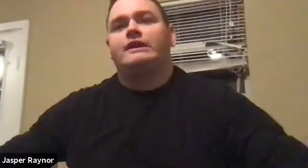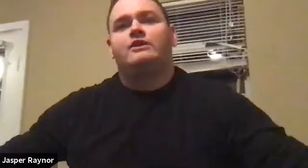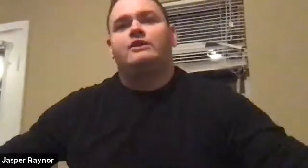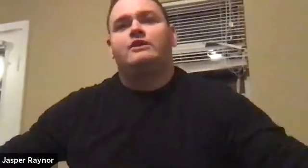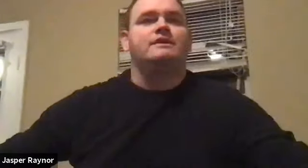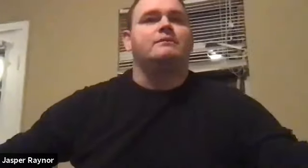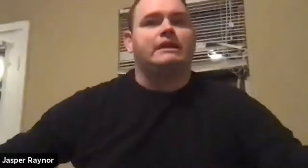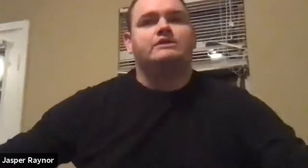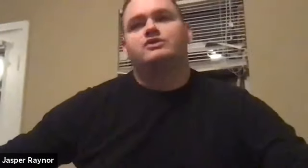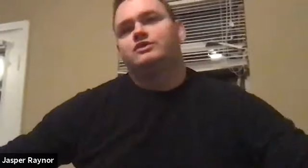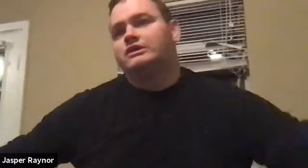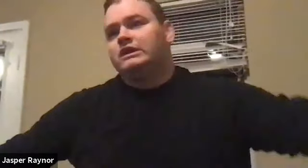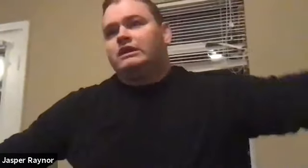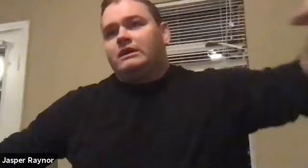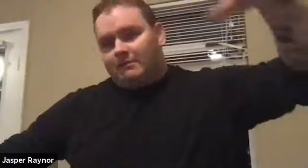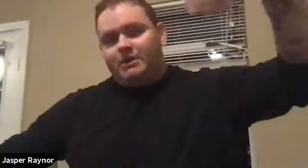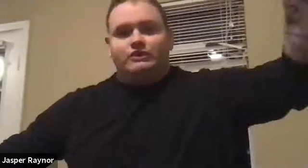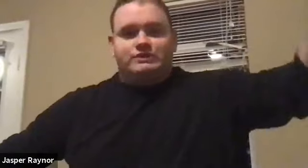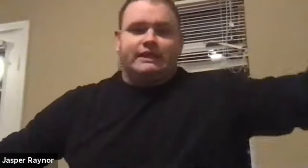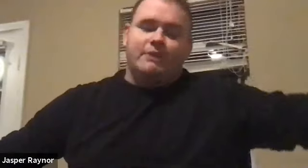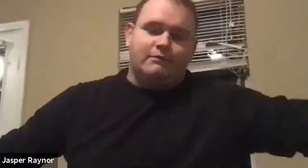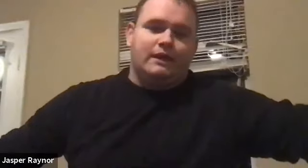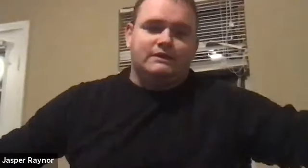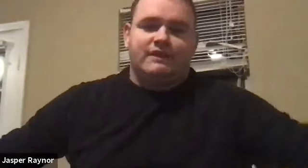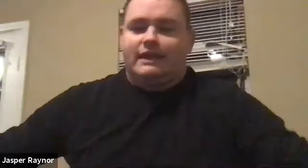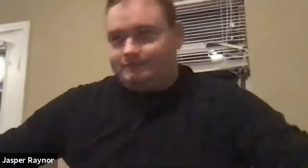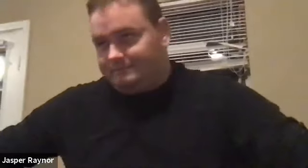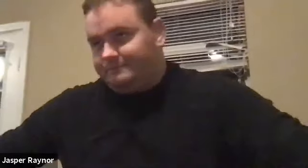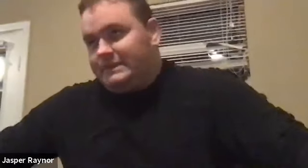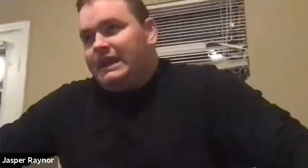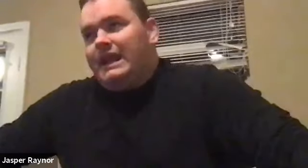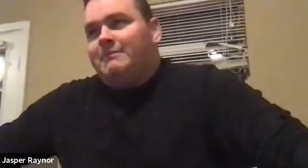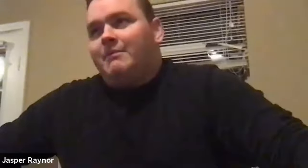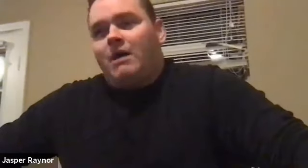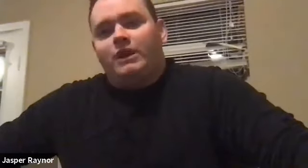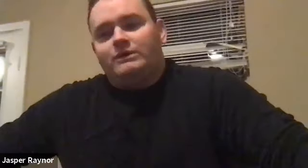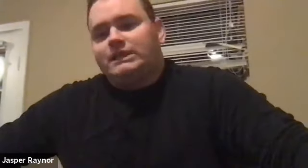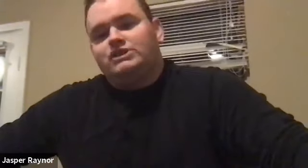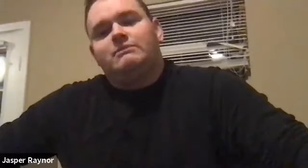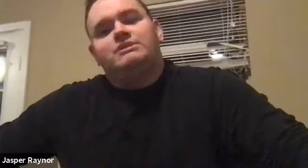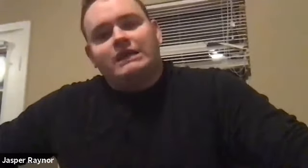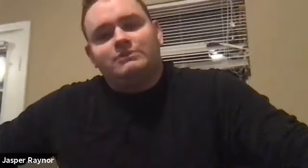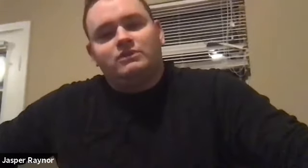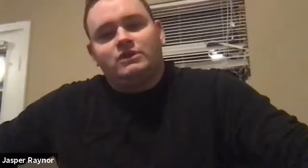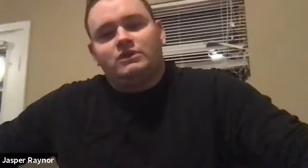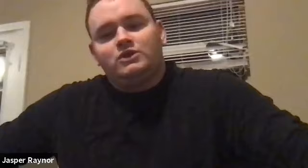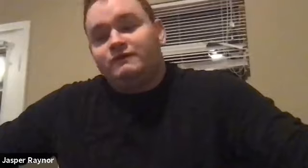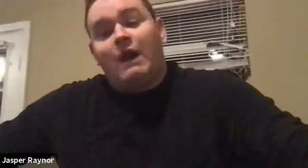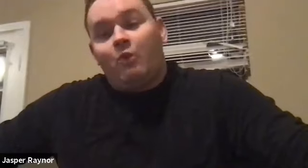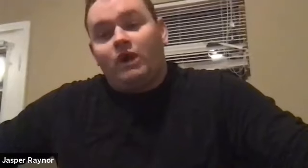the waves at the beach or the birds singing, blah blah, stuff like that." And my mom would always say, she said, "But Jasper, you got one up